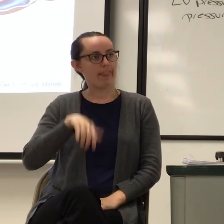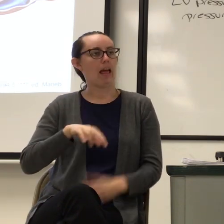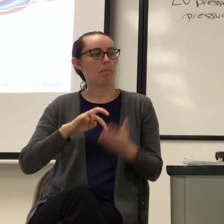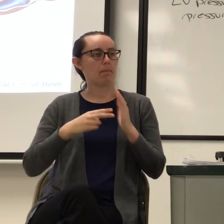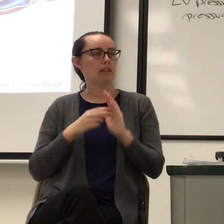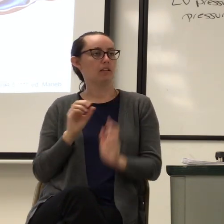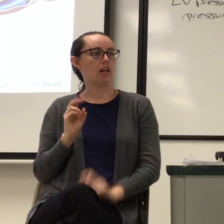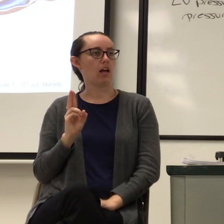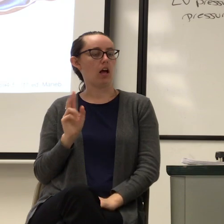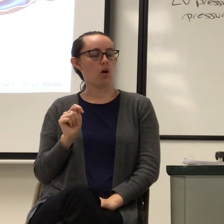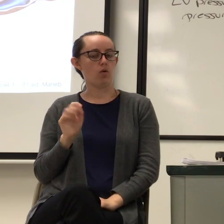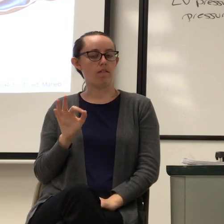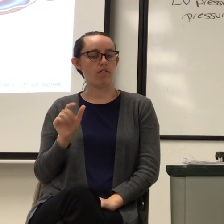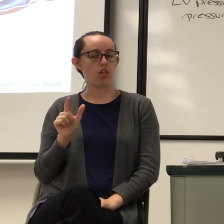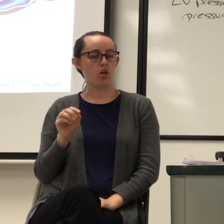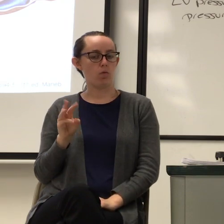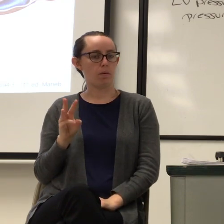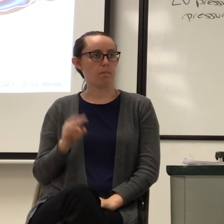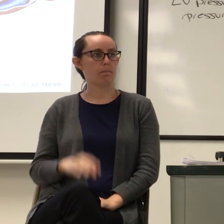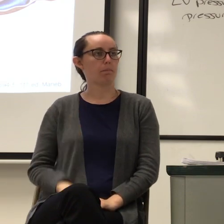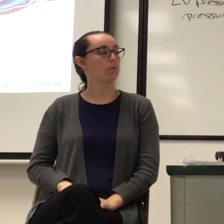this.